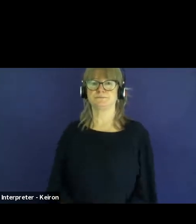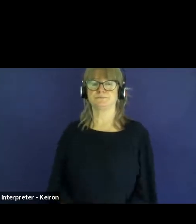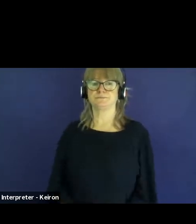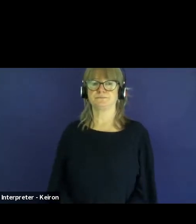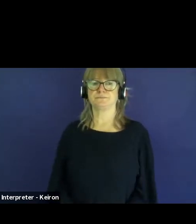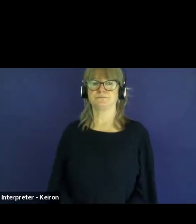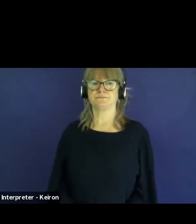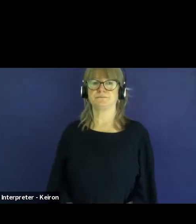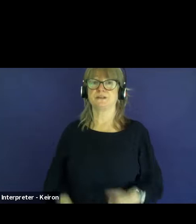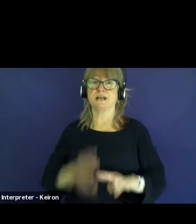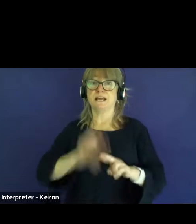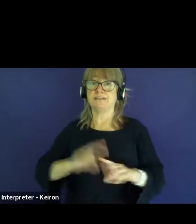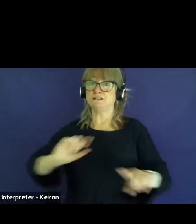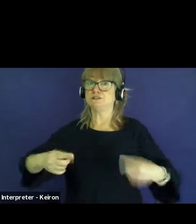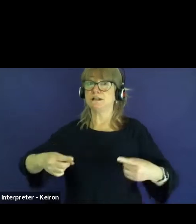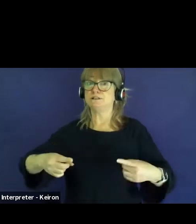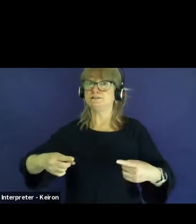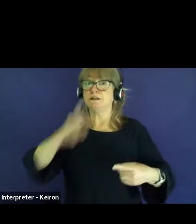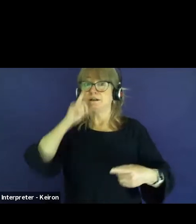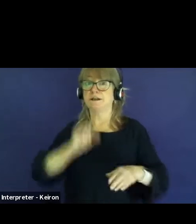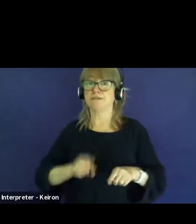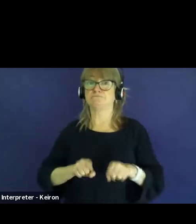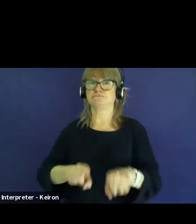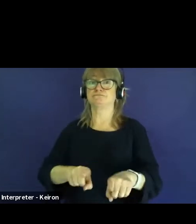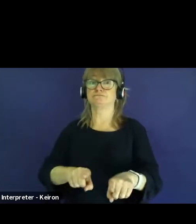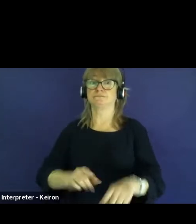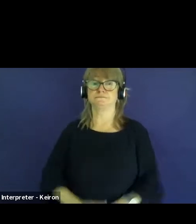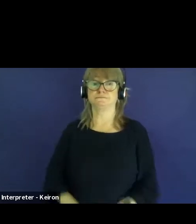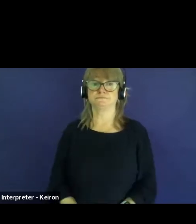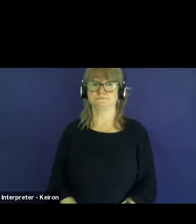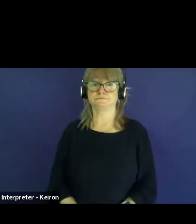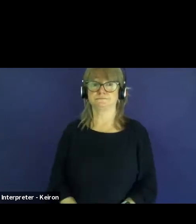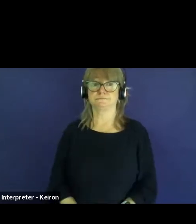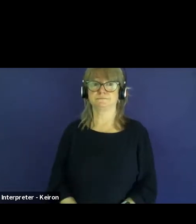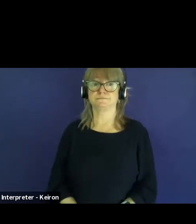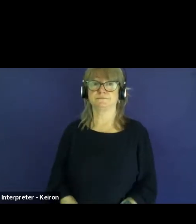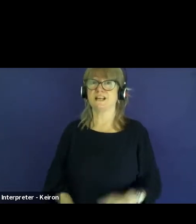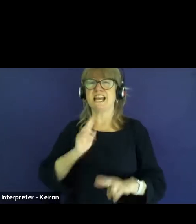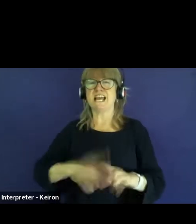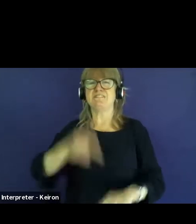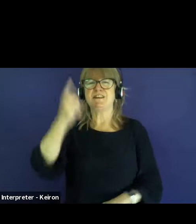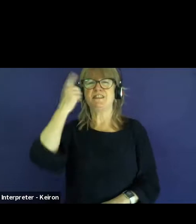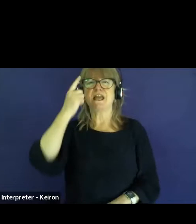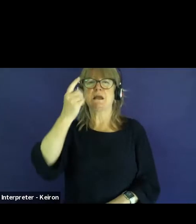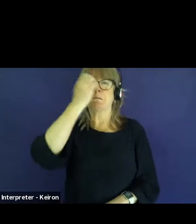Further away, the more challenging it is. Challenge yourself if you think it's too easy.